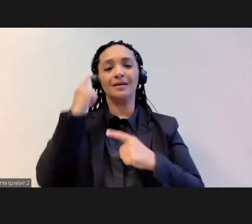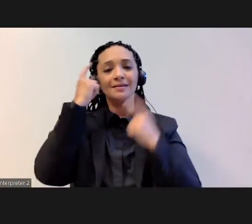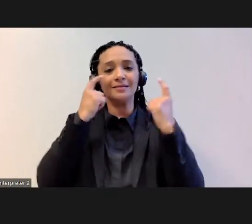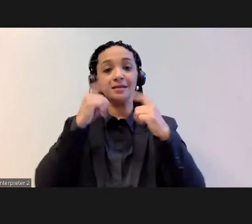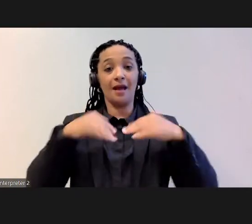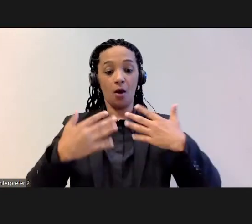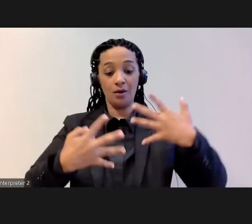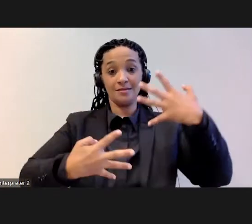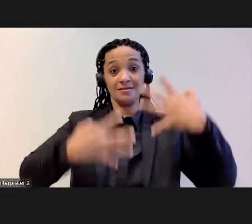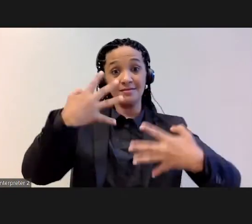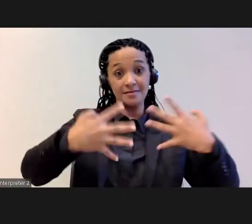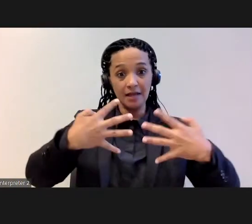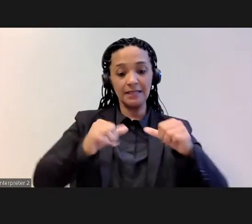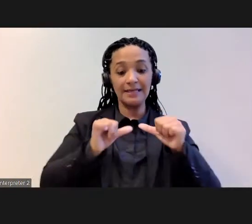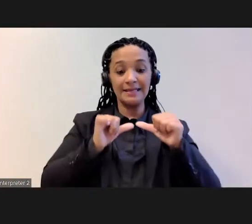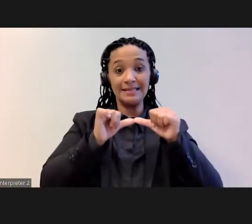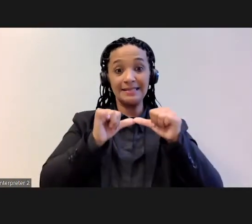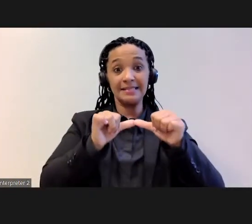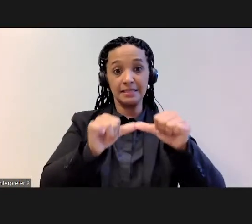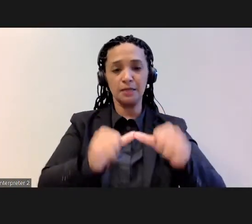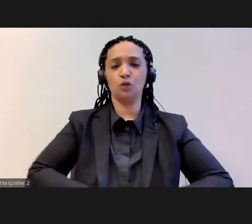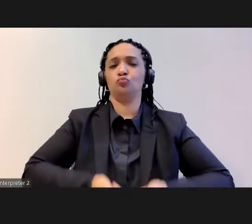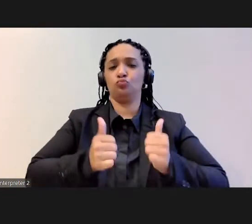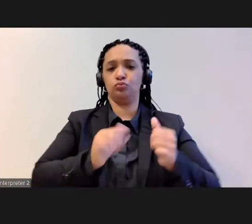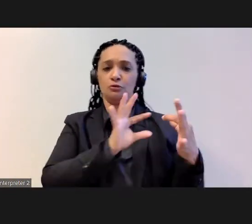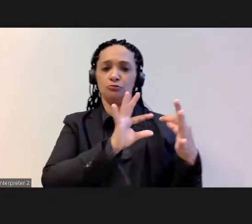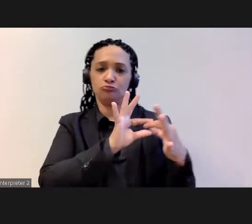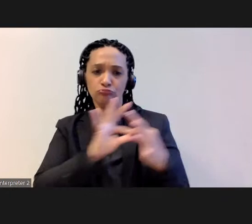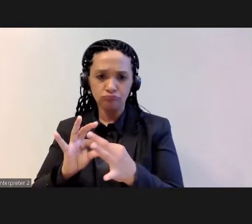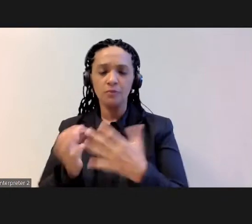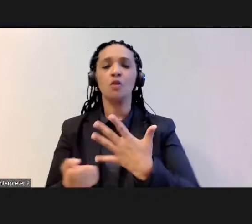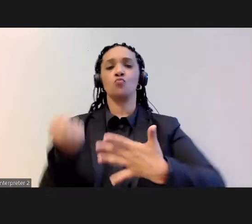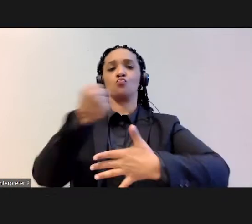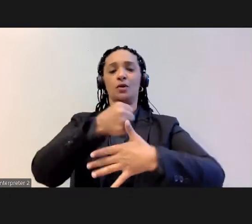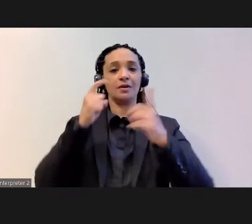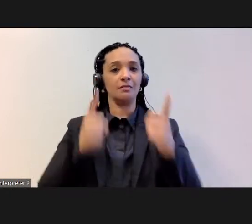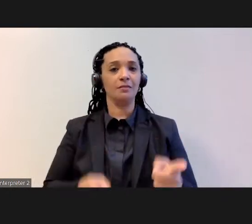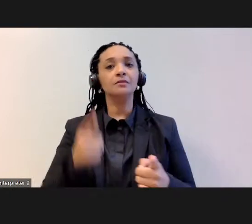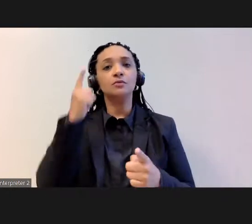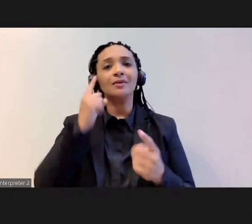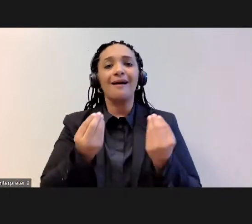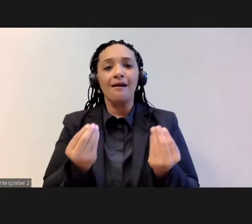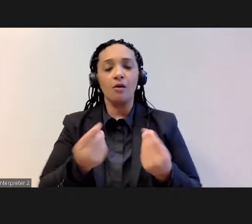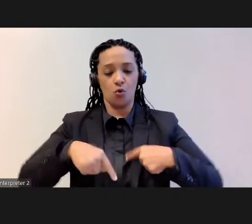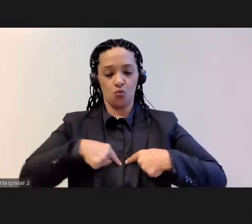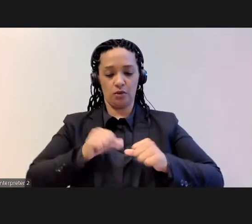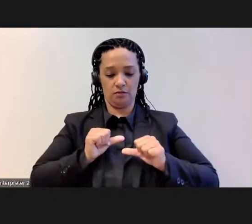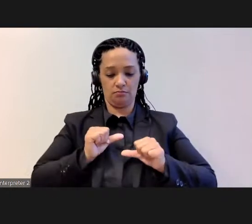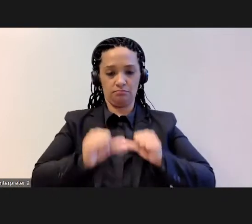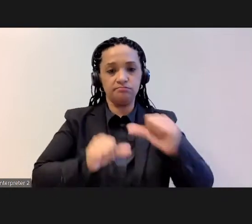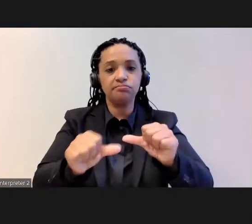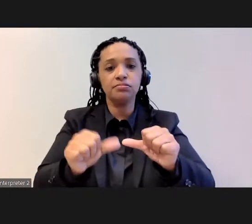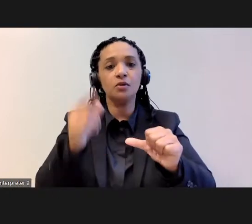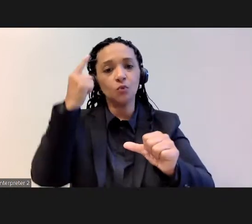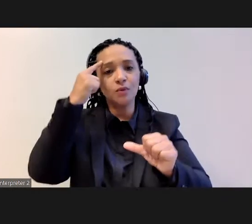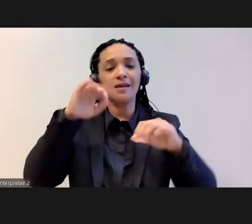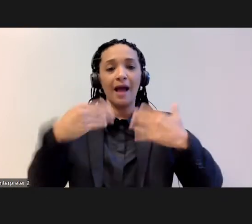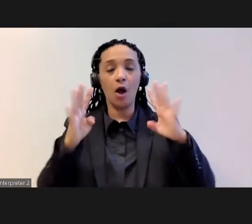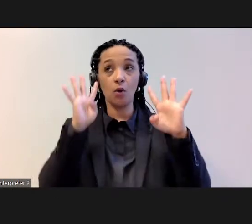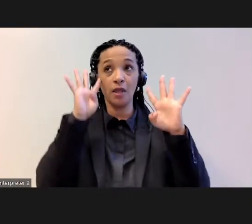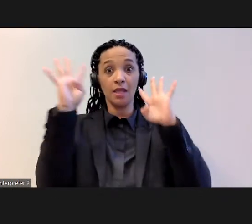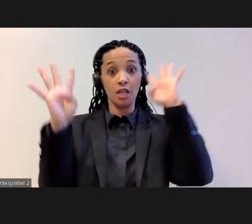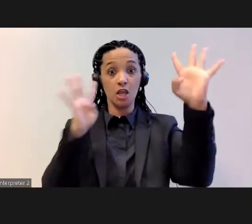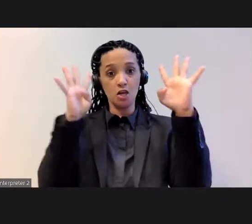and statistics as a global public good, and try to see how we can actually be able to embrace other innovative financing